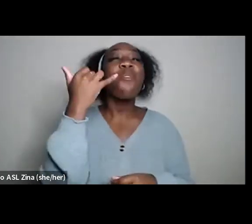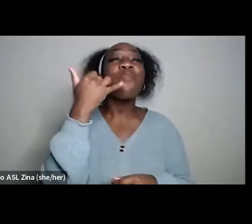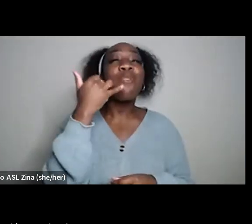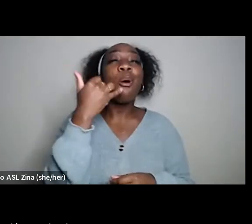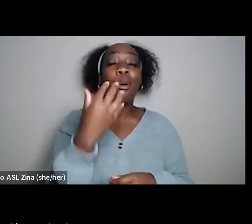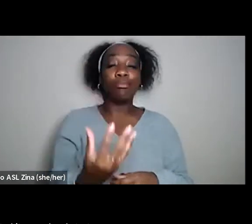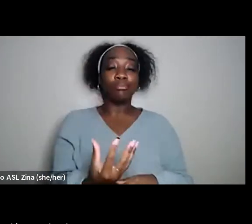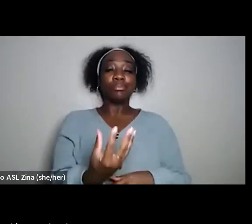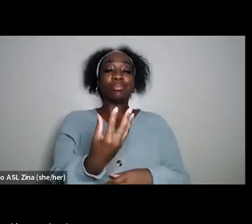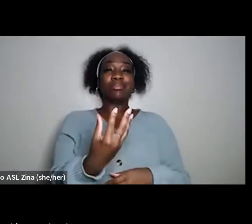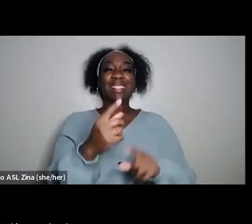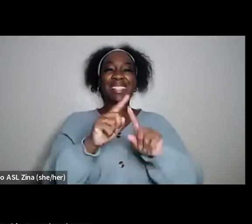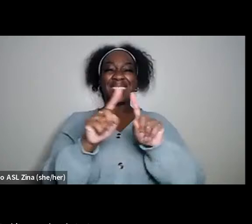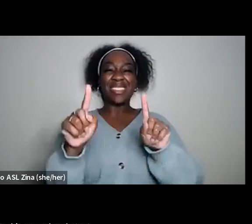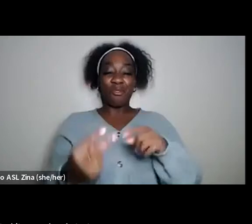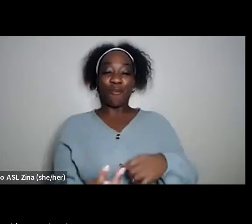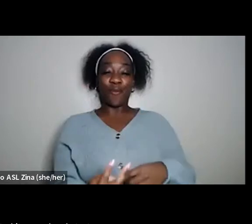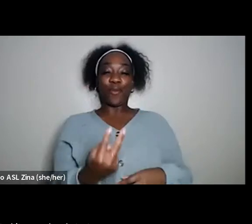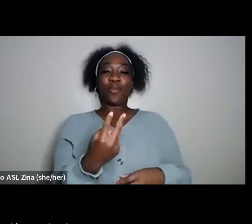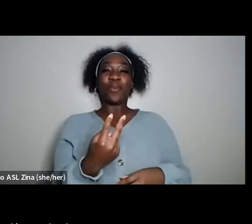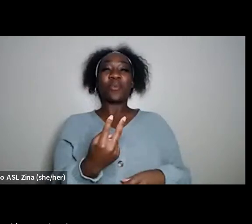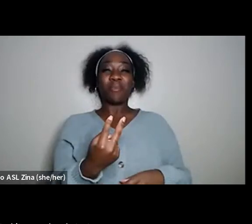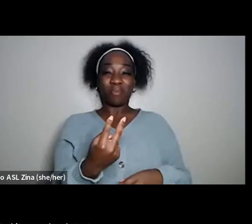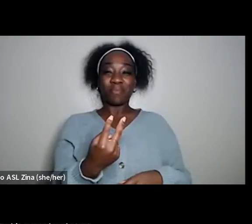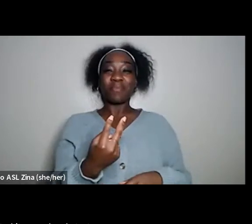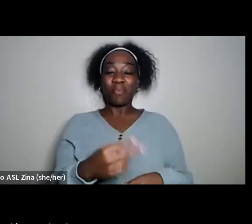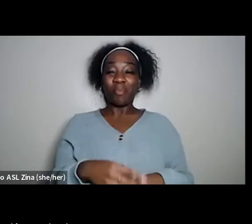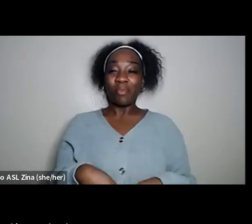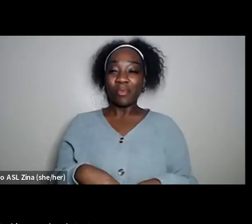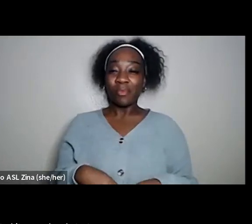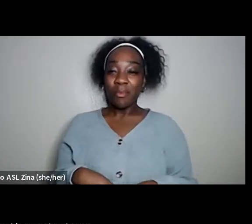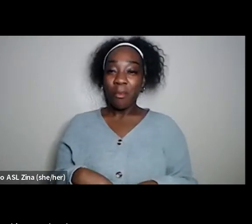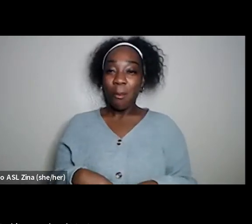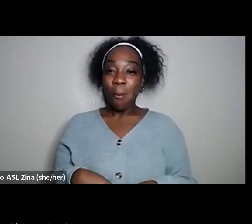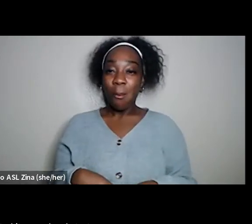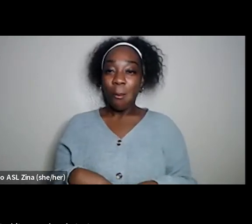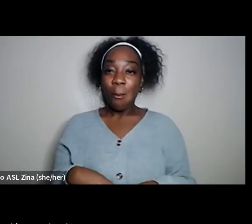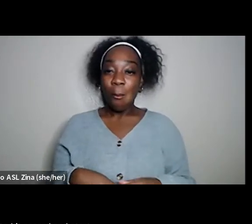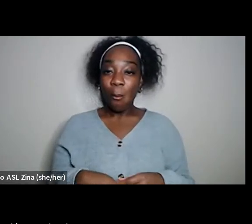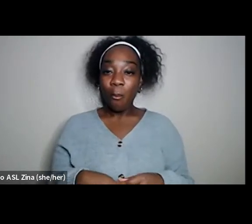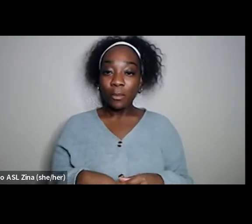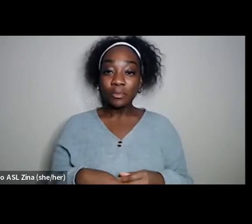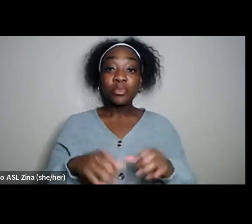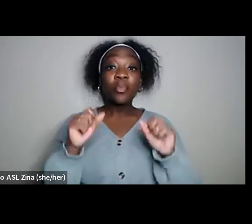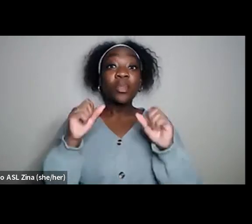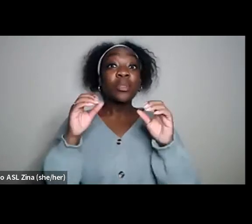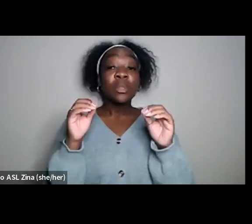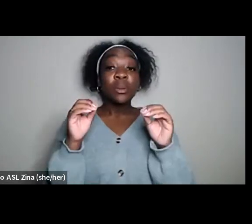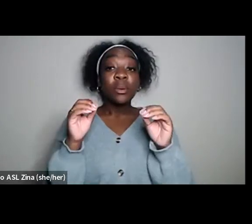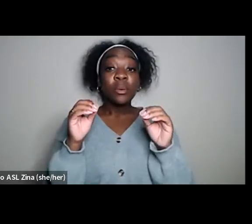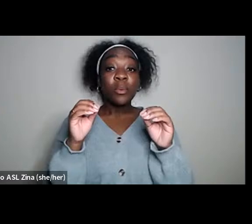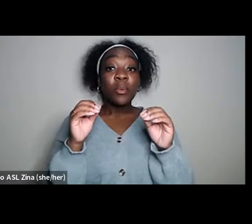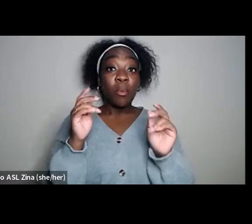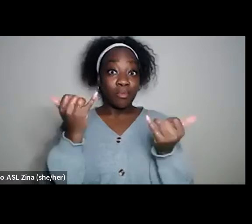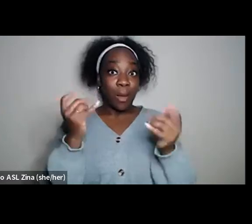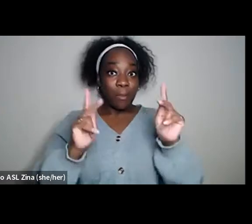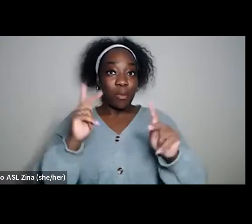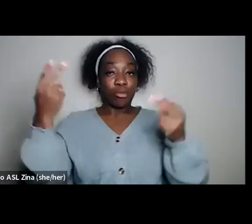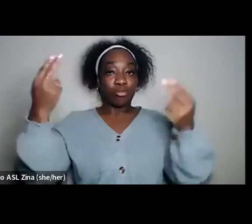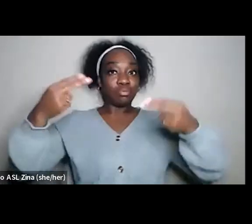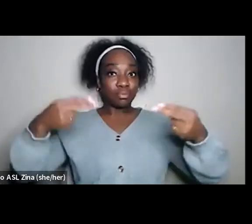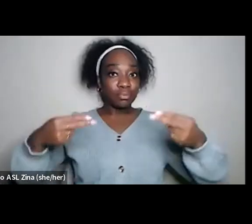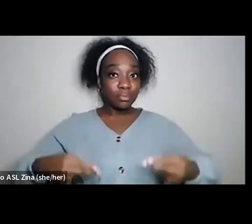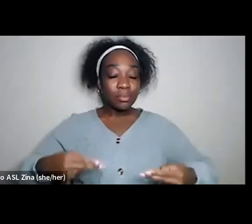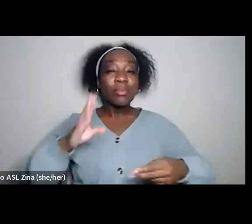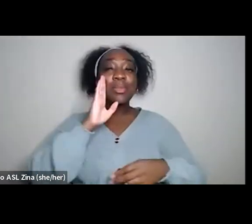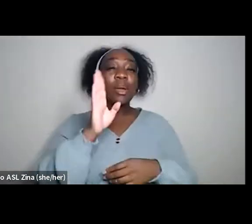different angle, huh? Do No, I need you to? look great. You look great, Mom. Okay. So look, as people come in, they'll tell